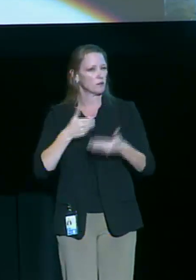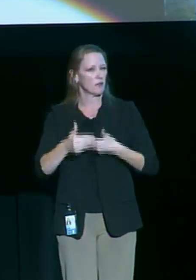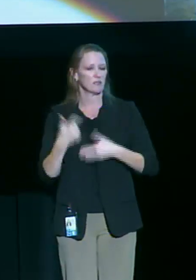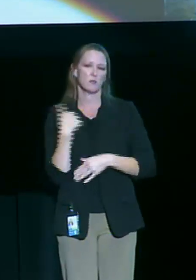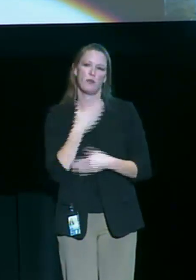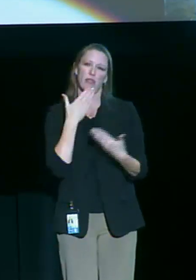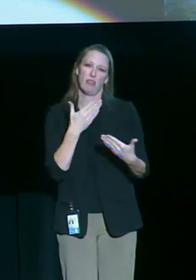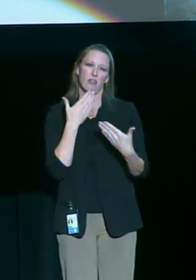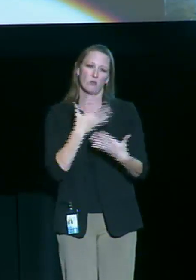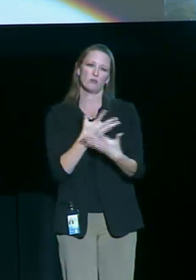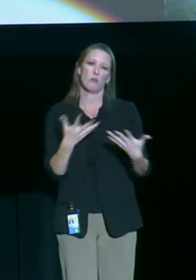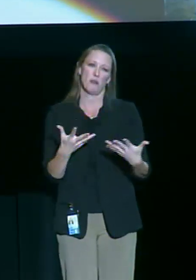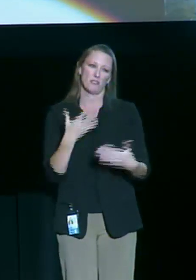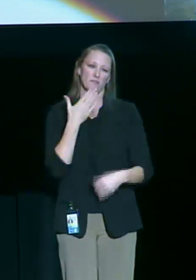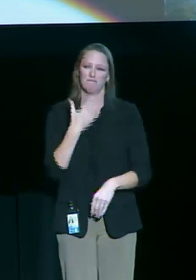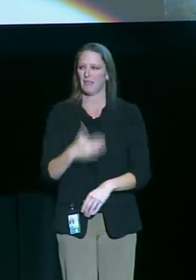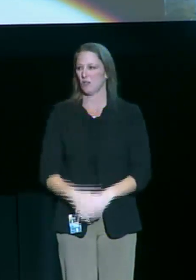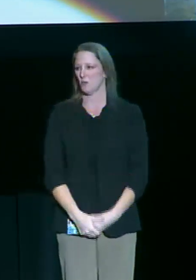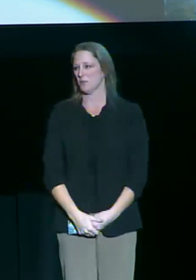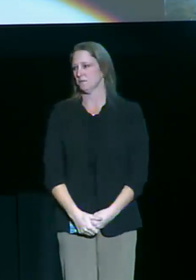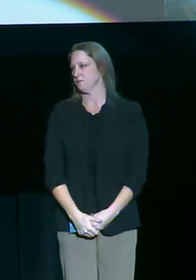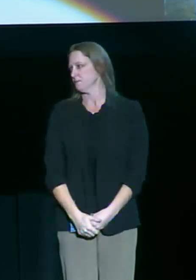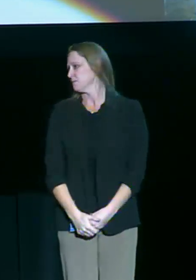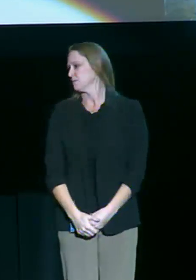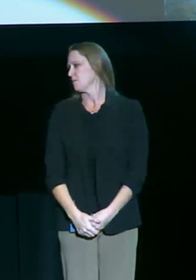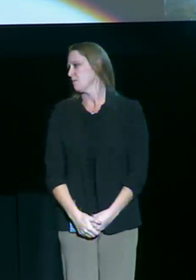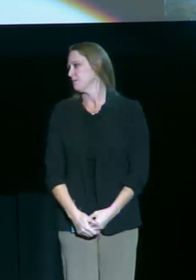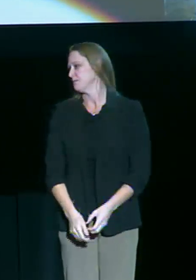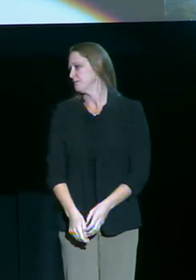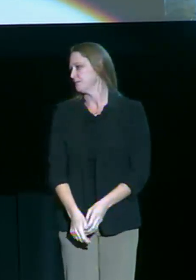very much. Thank you.